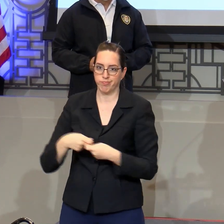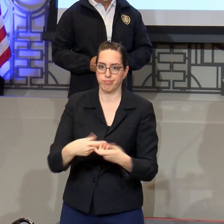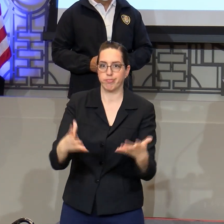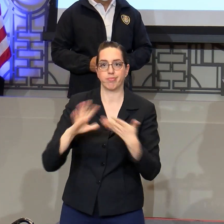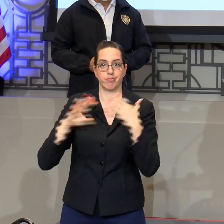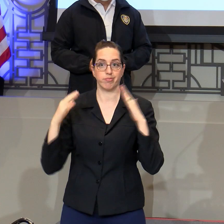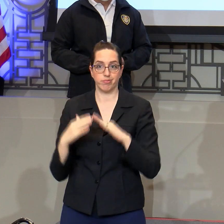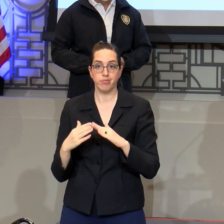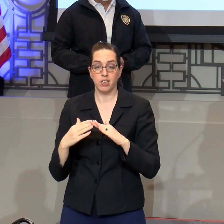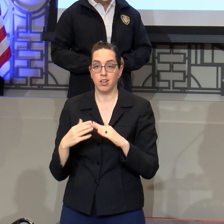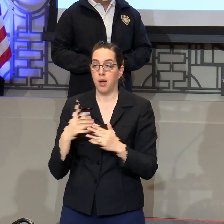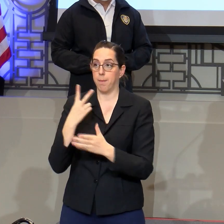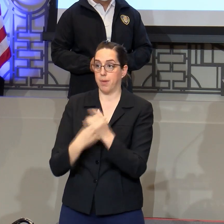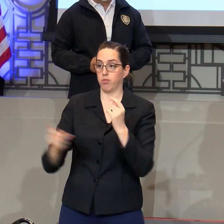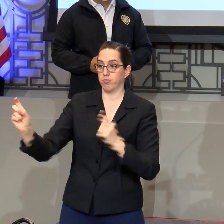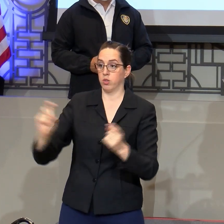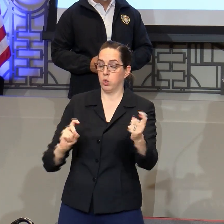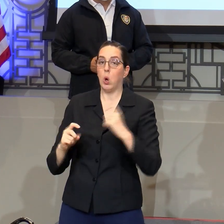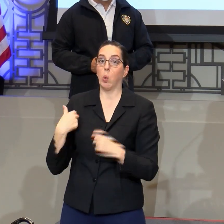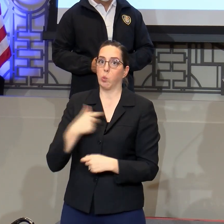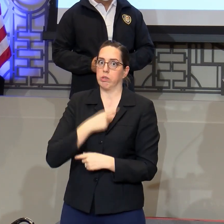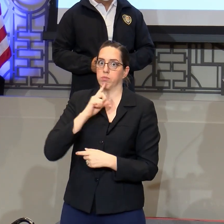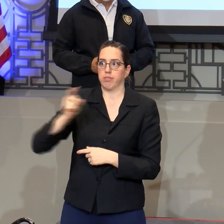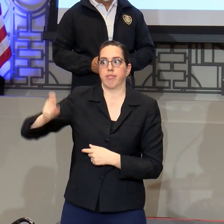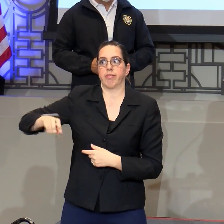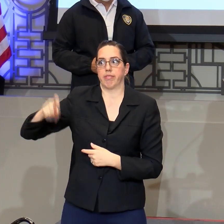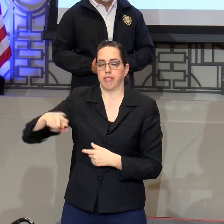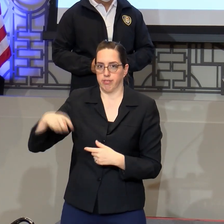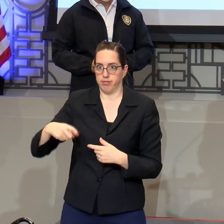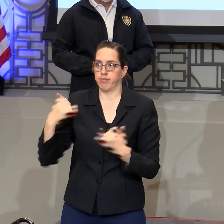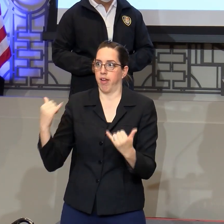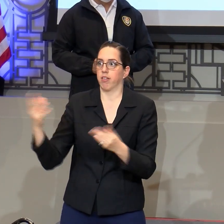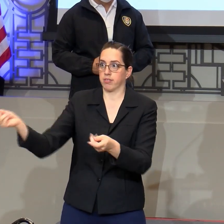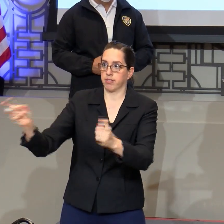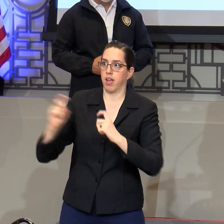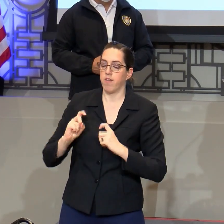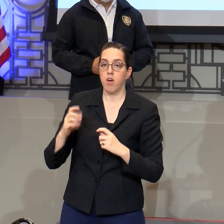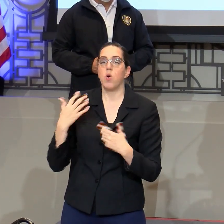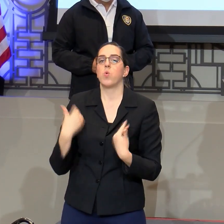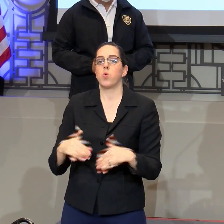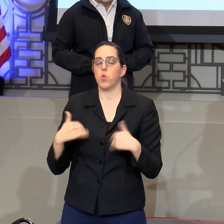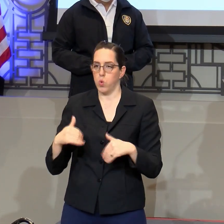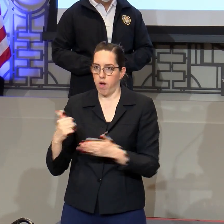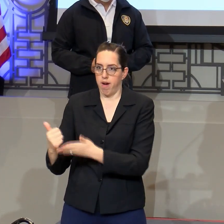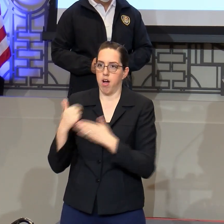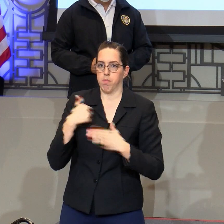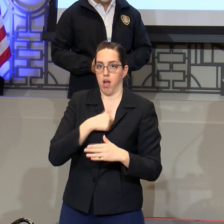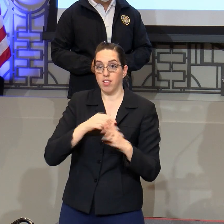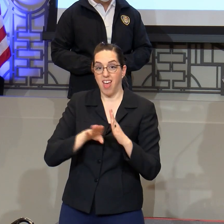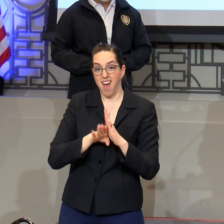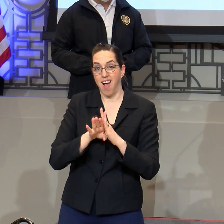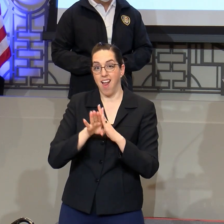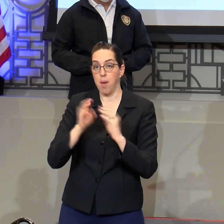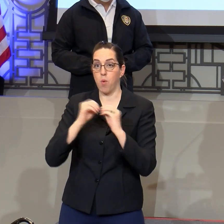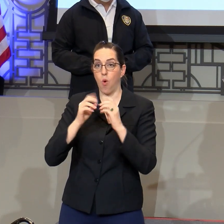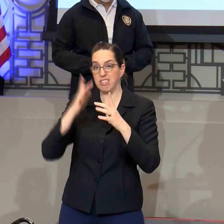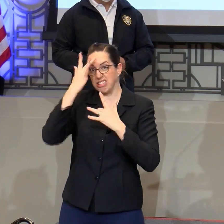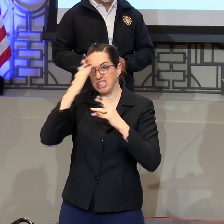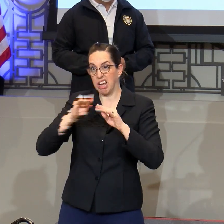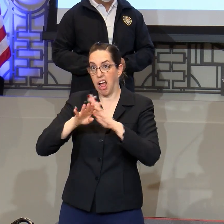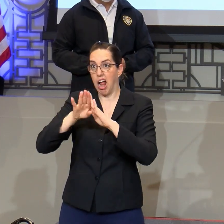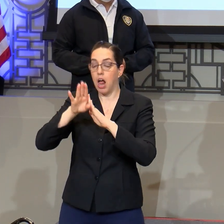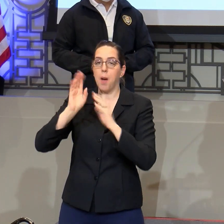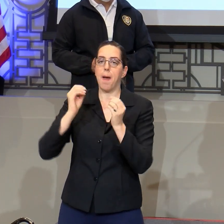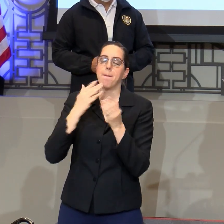city. Both donations come at a critical time when efforts focus on flattening the curve of the virus and protecting